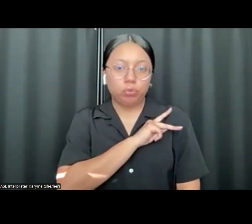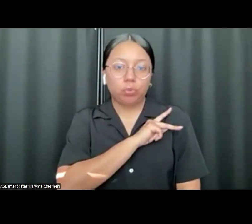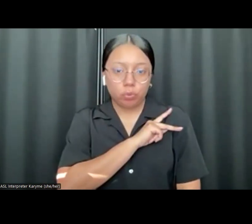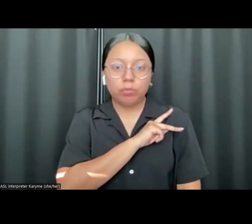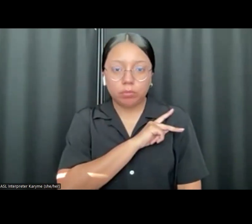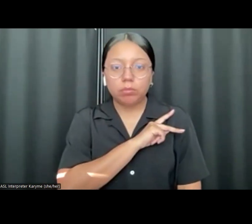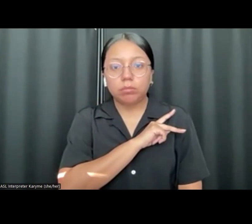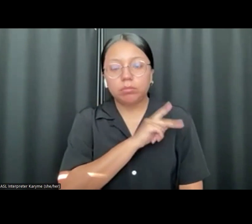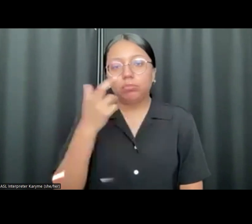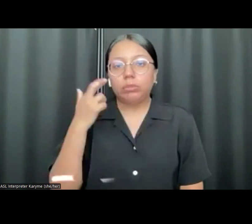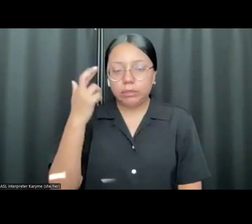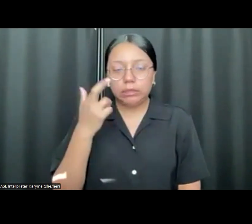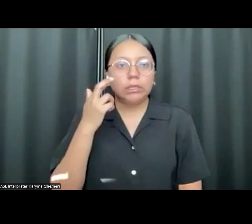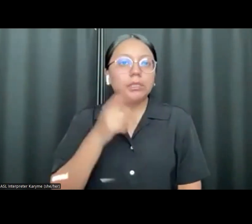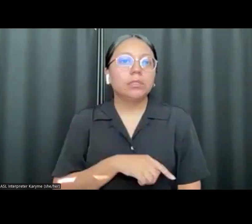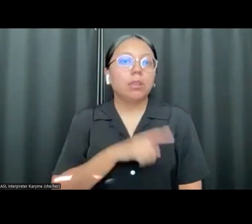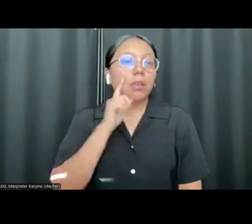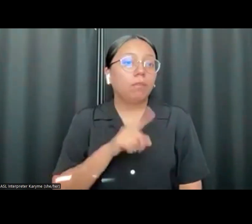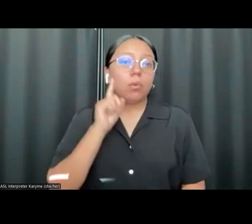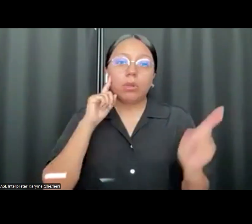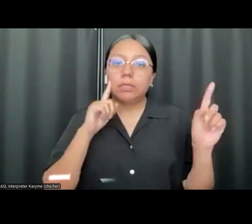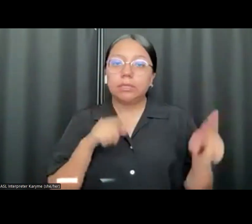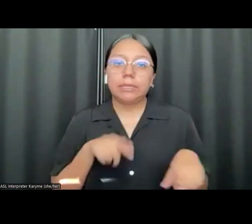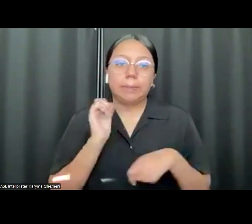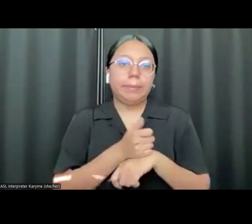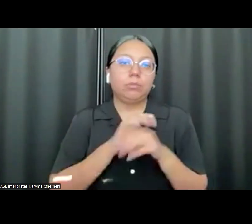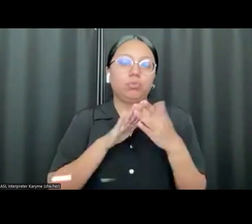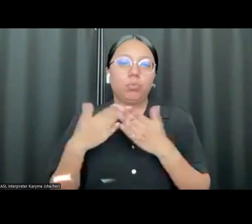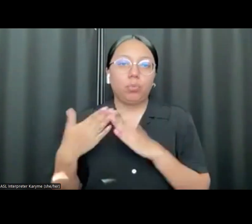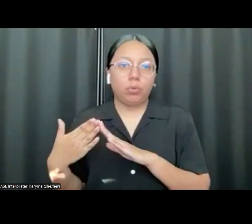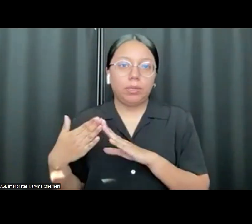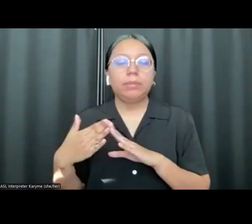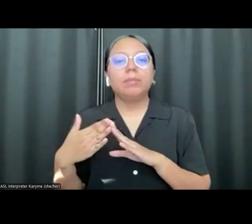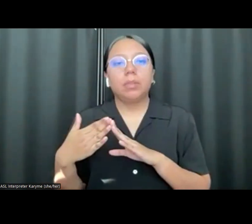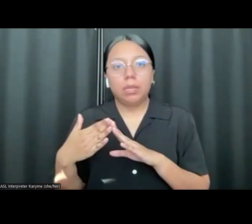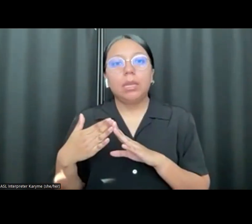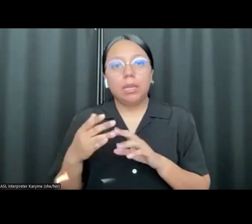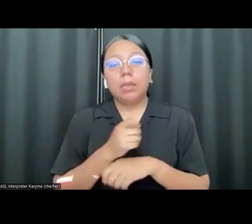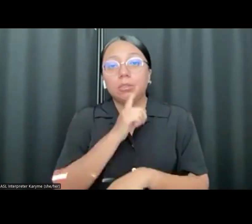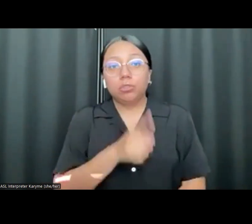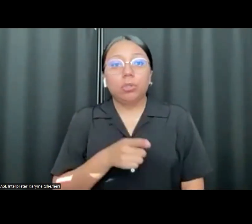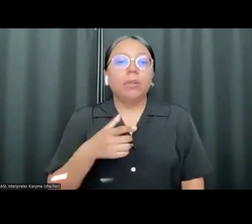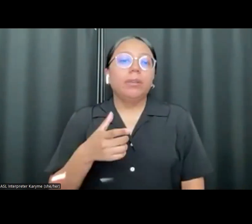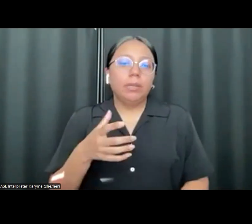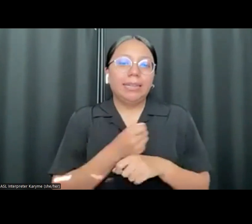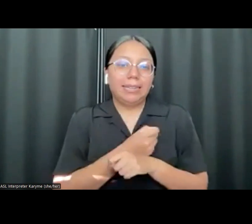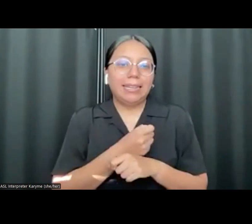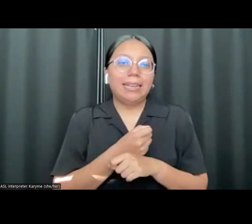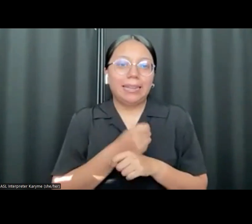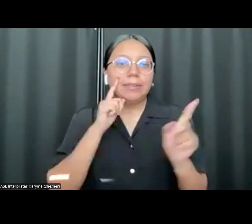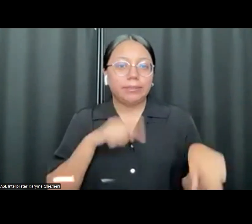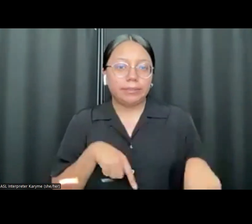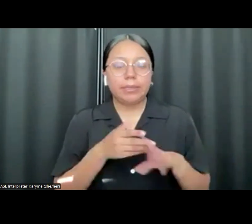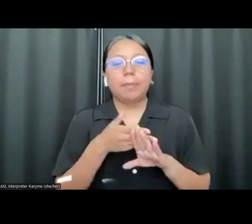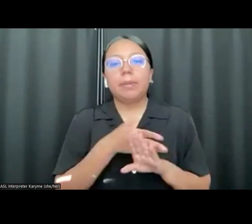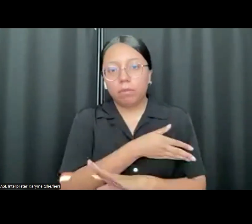build a consent-based community, we ask that you seek and gain consent from our speakers, lecturers, etc., before